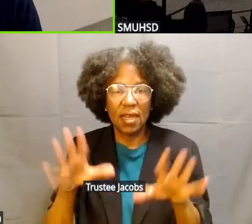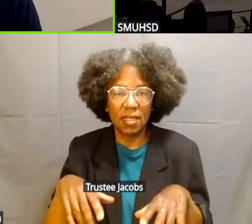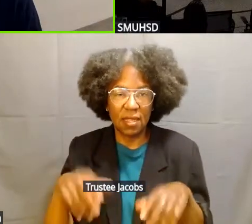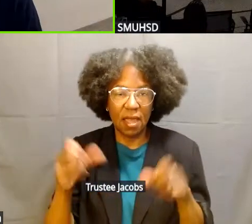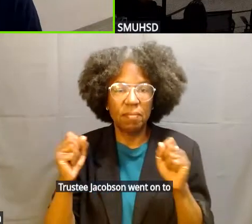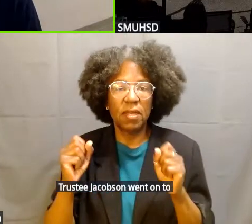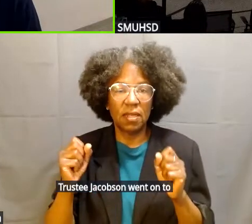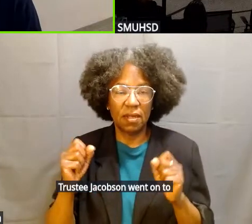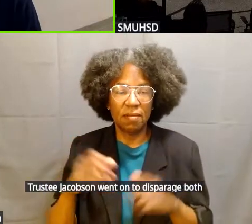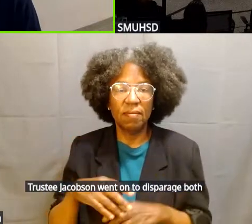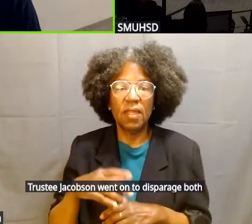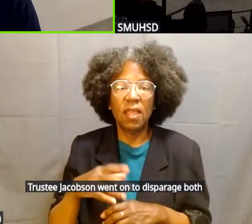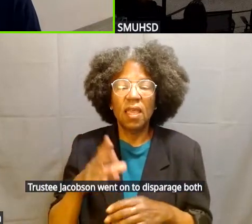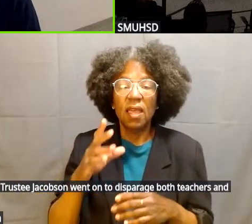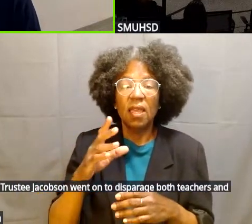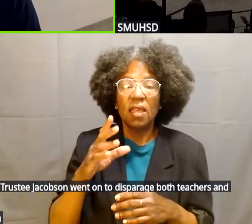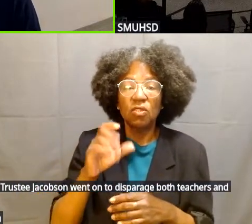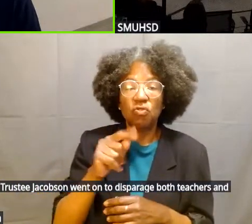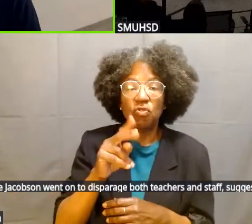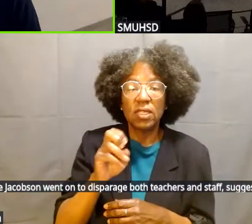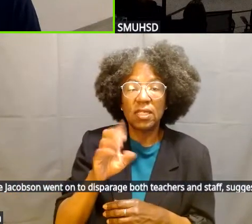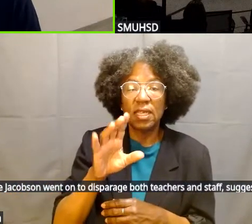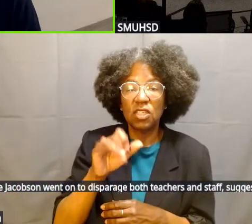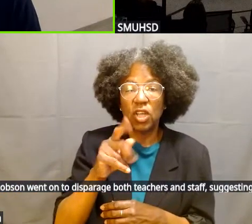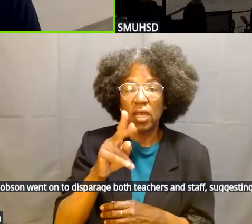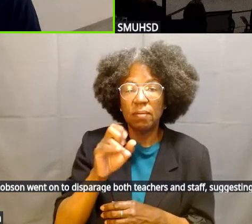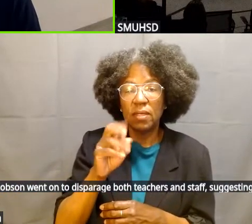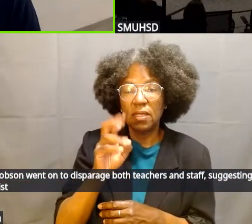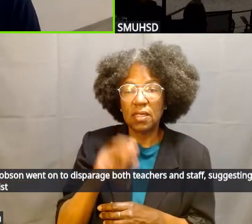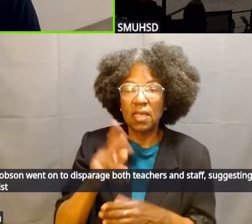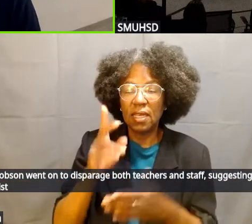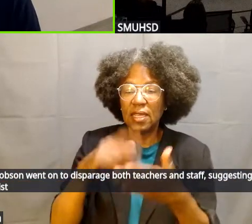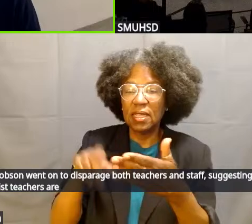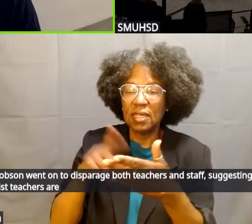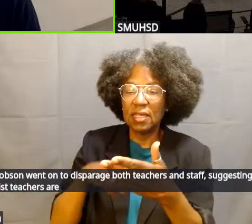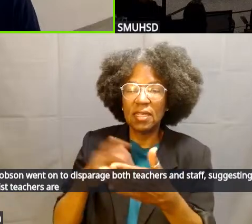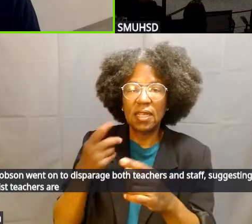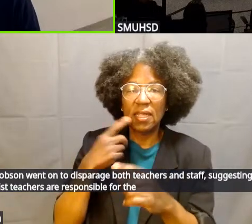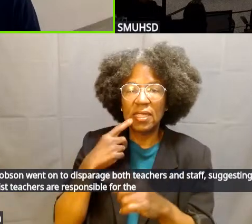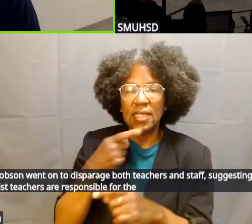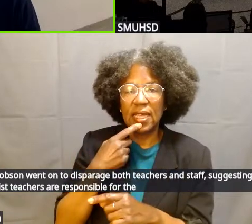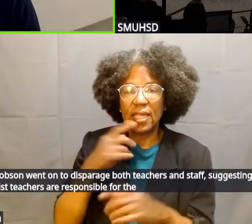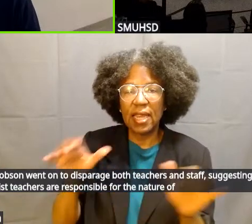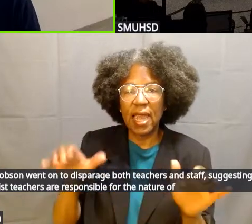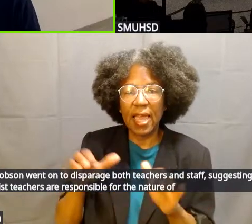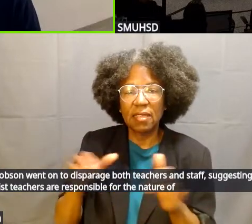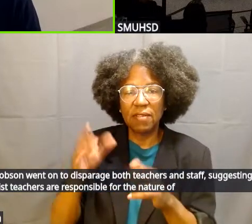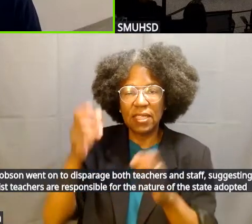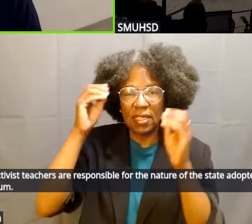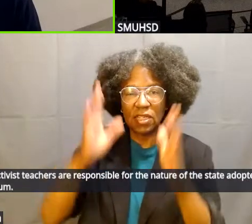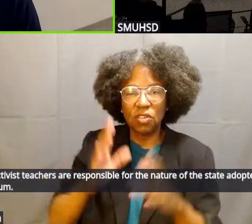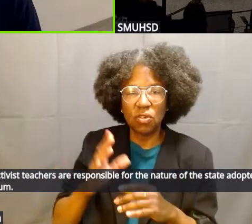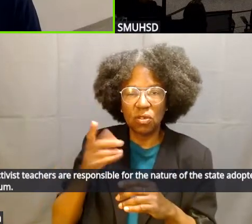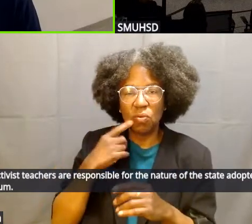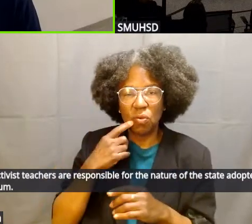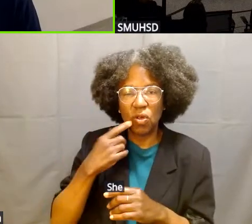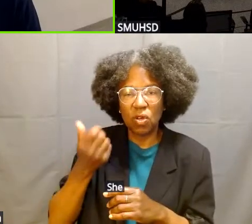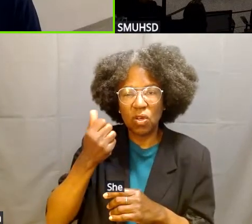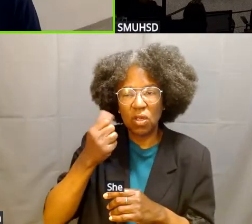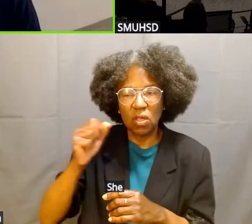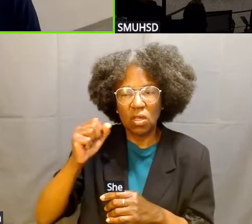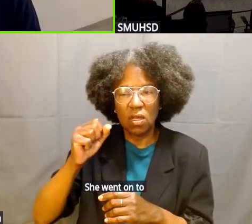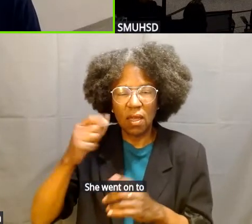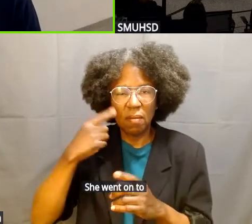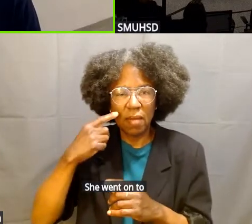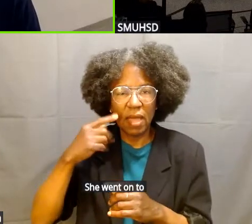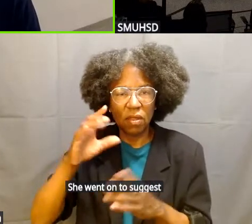both teachers and staff, suggesting that some activist teachers are responsible for the nature of the state adopted curriculum. She went on to suggest that